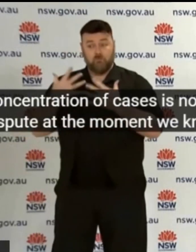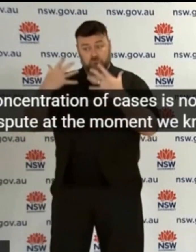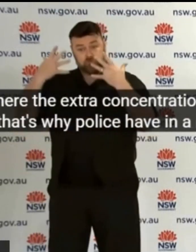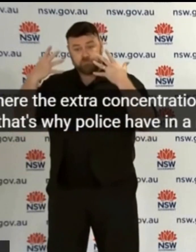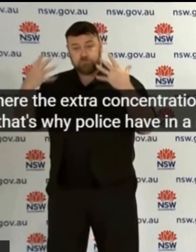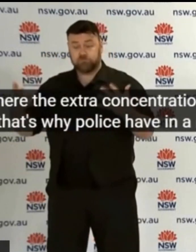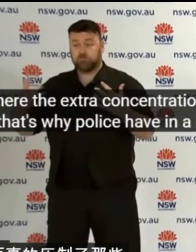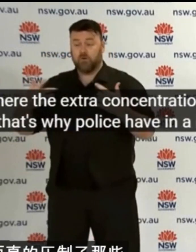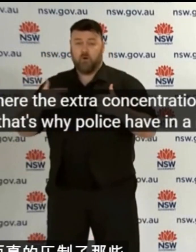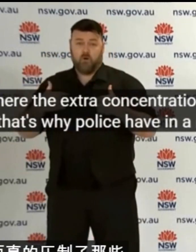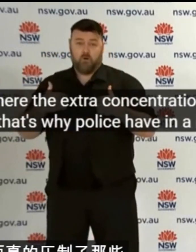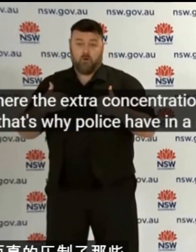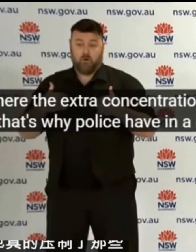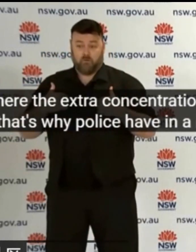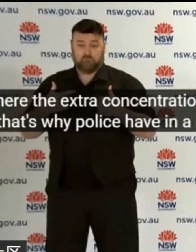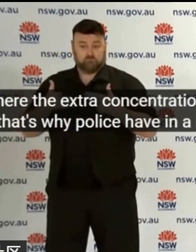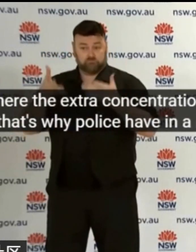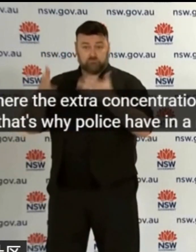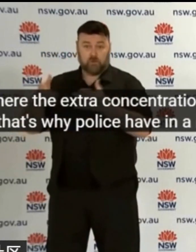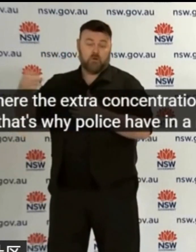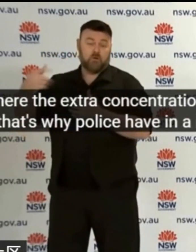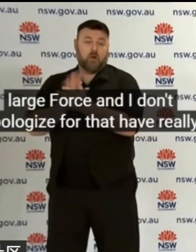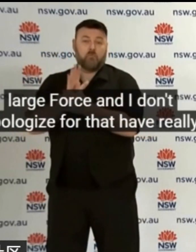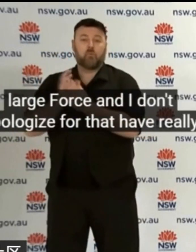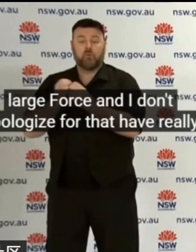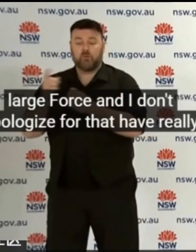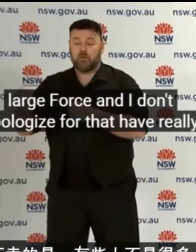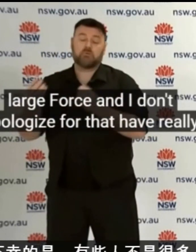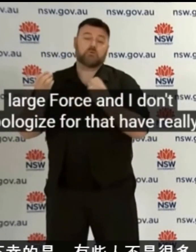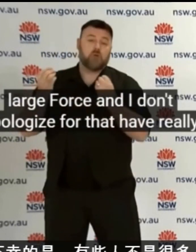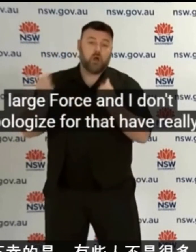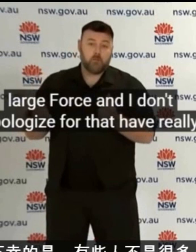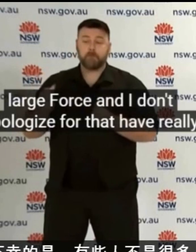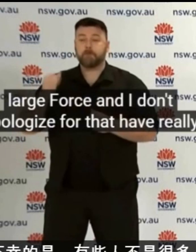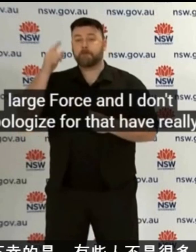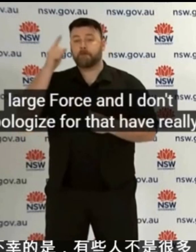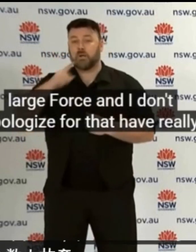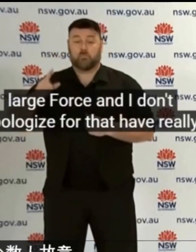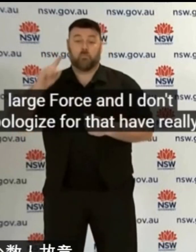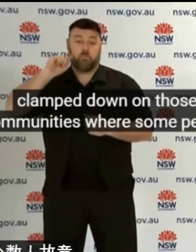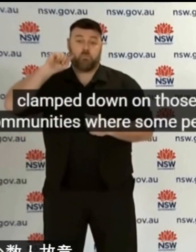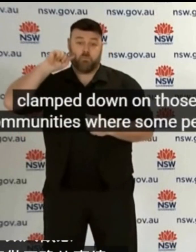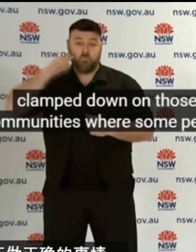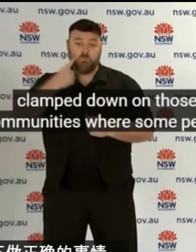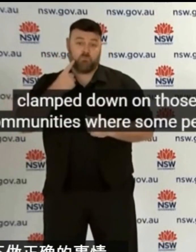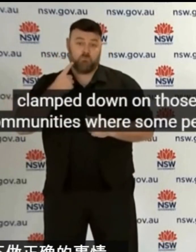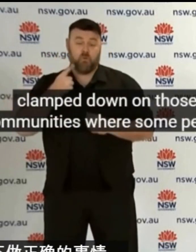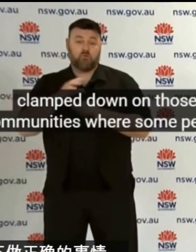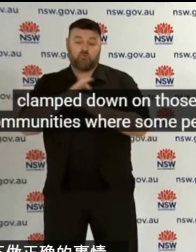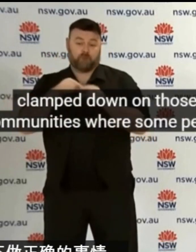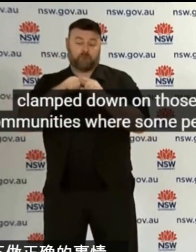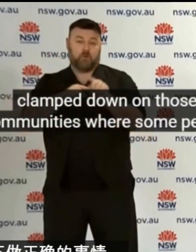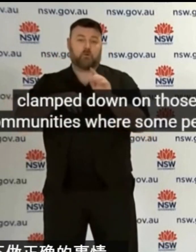really clamped down on those communities where some people, unfortunately, not a lot, but a handful of people are willfully not doing the right thing. So